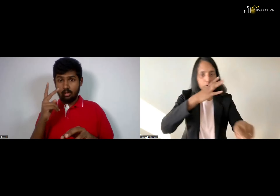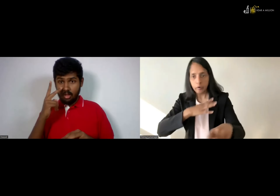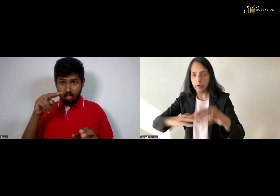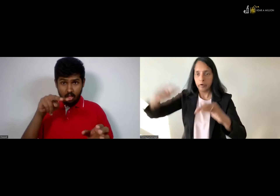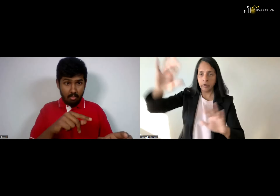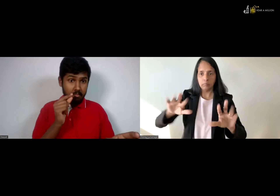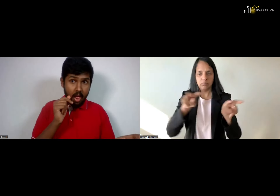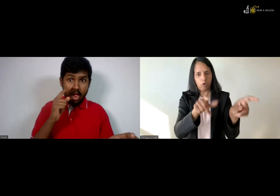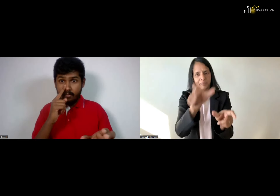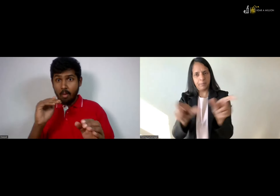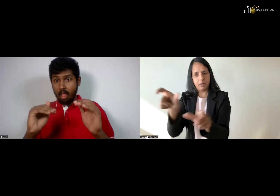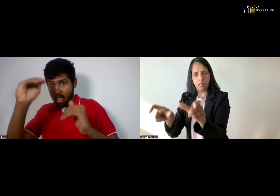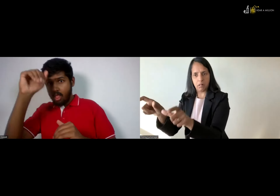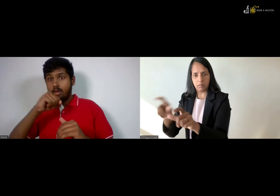So this goes with the